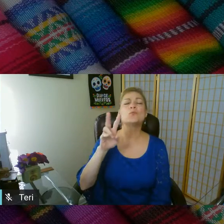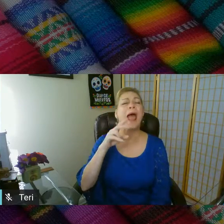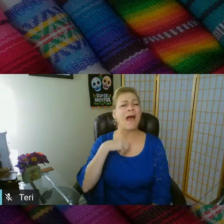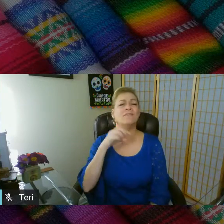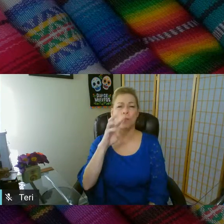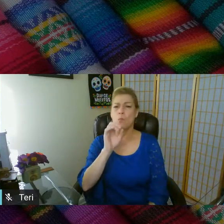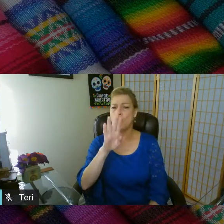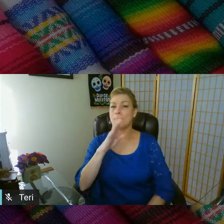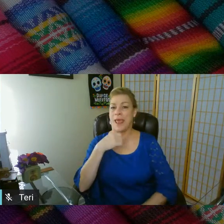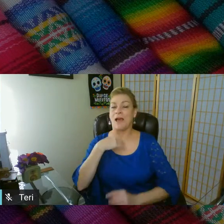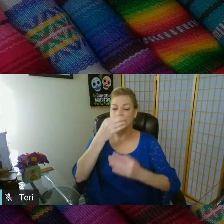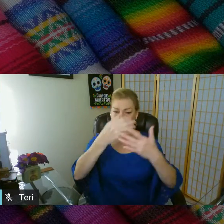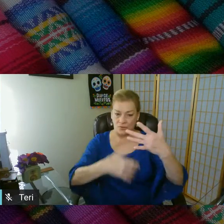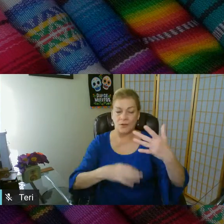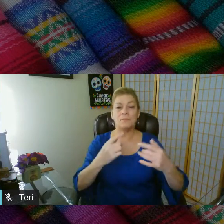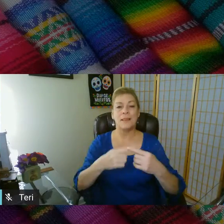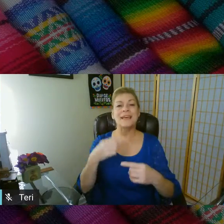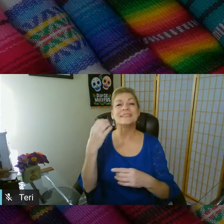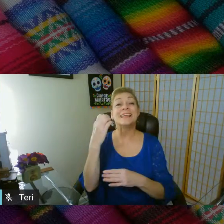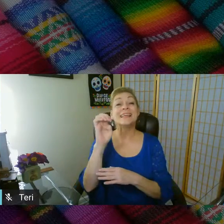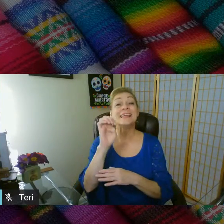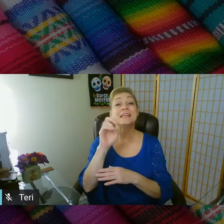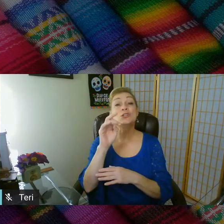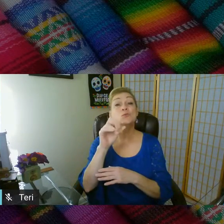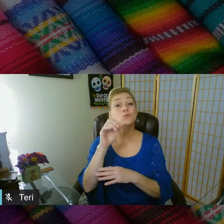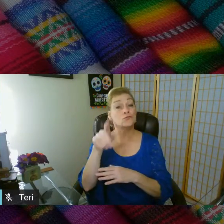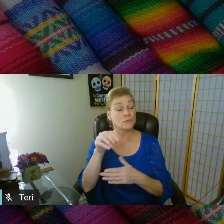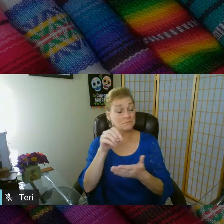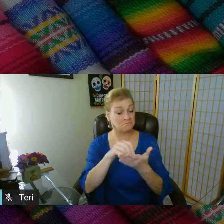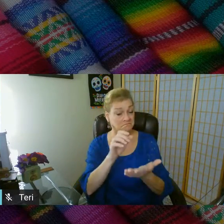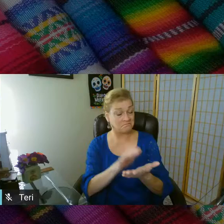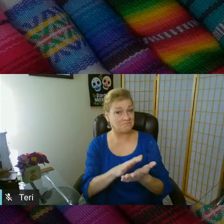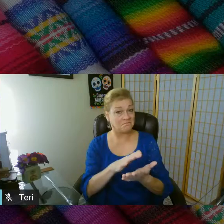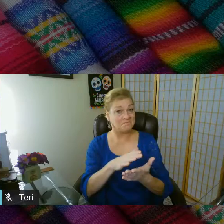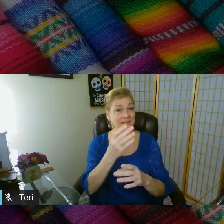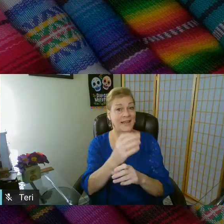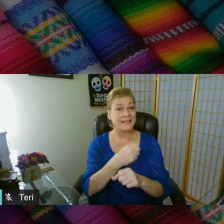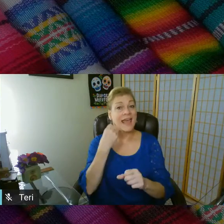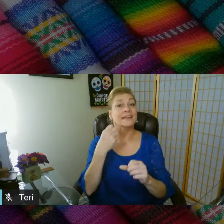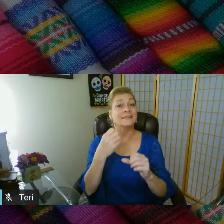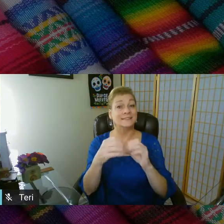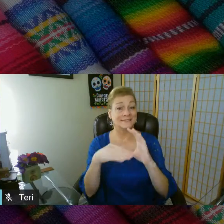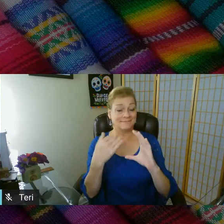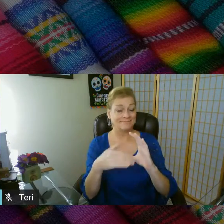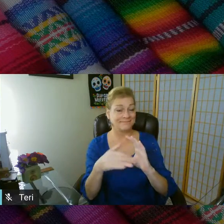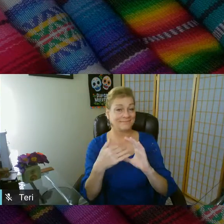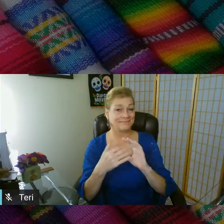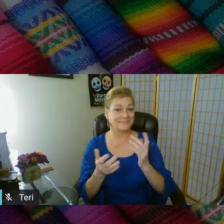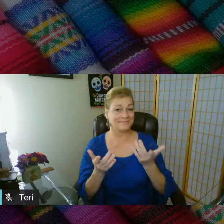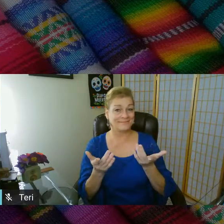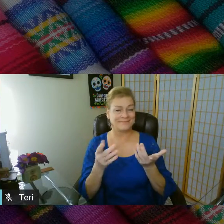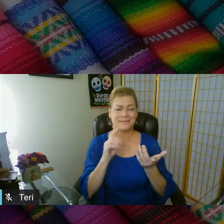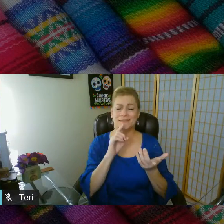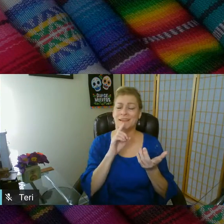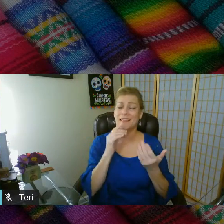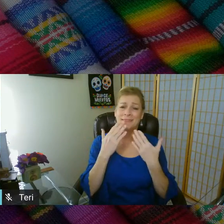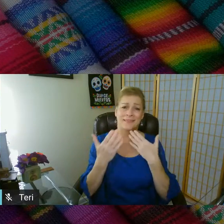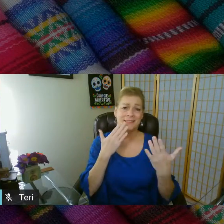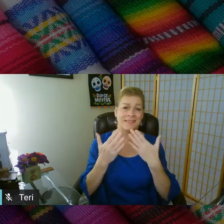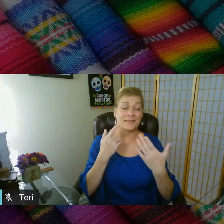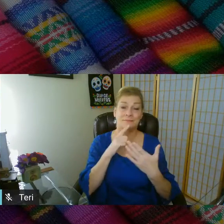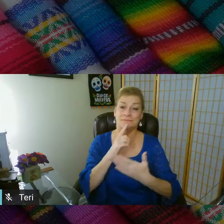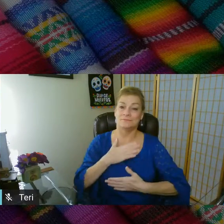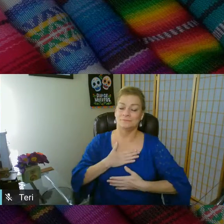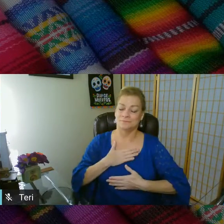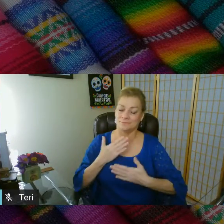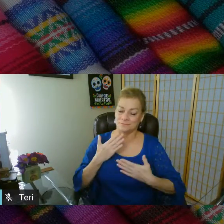in our e-news, which you can subscribe to at our website. So thank you, thank you, thank you. We are so blessed. And now we are to